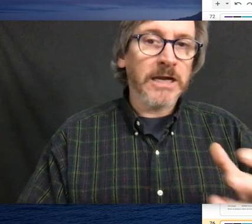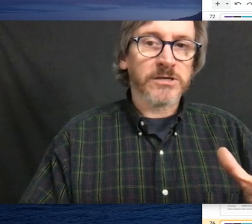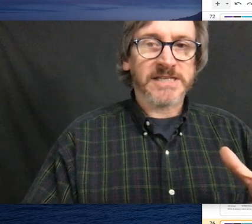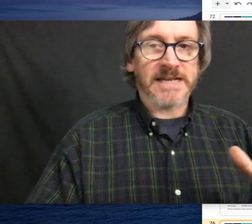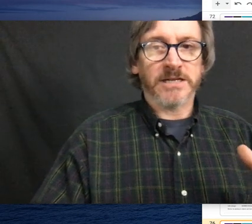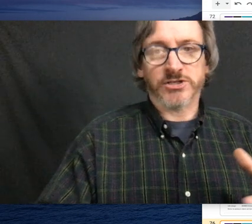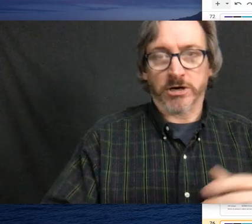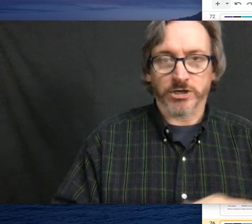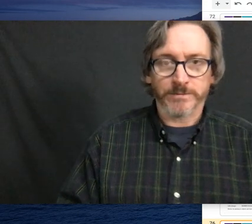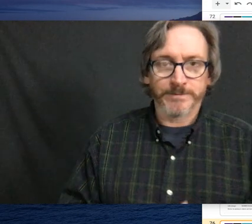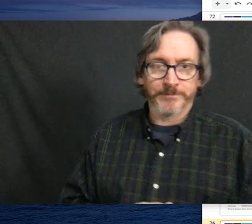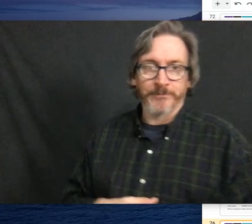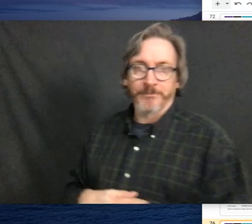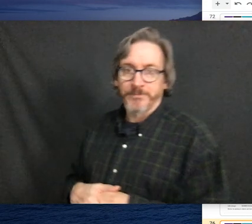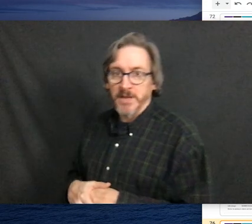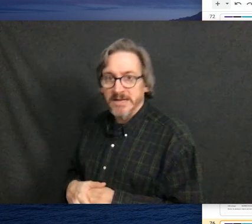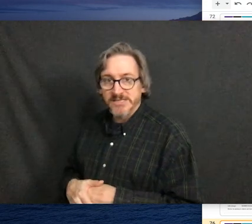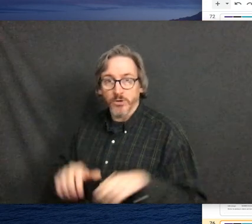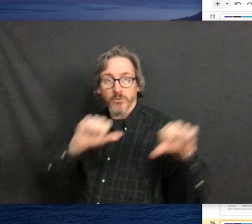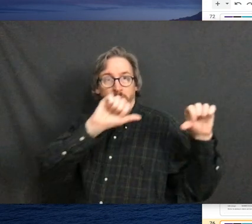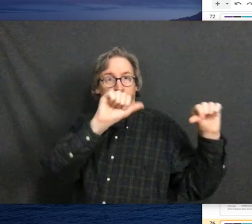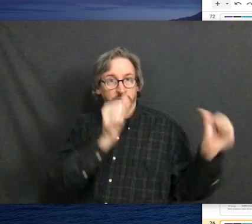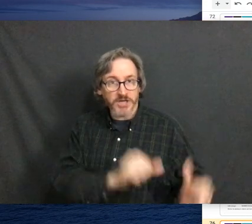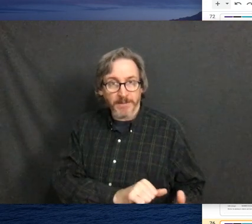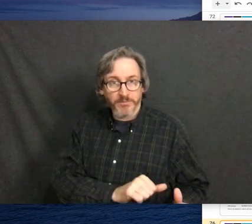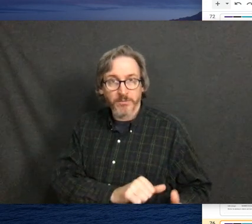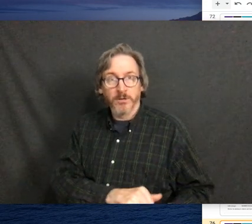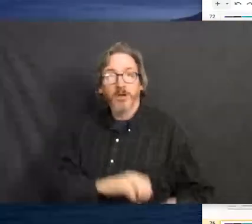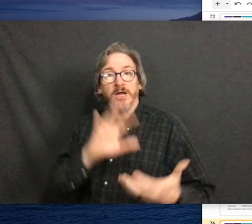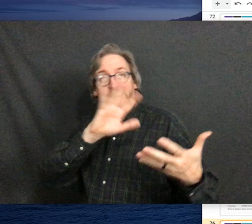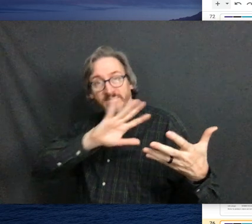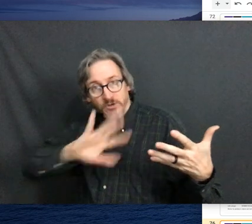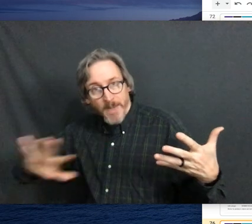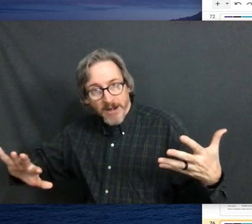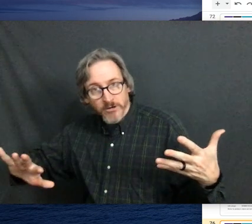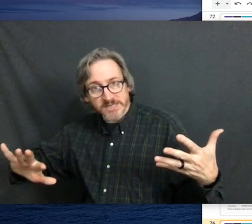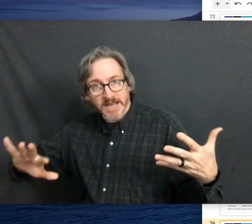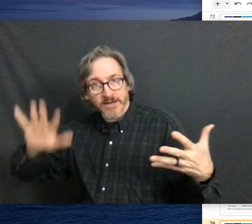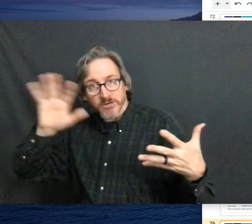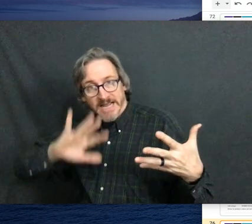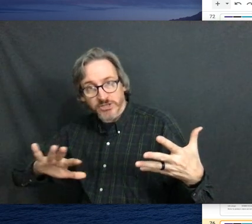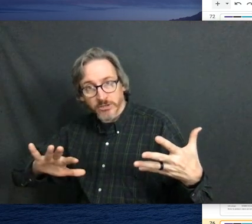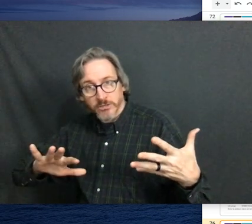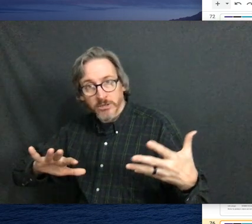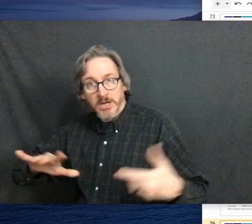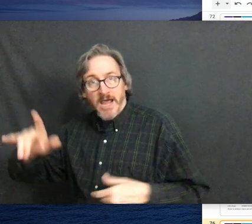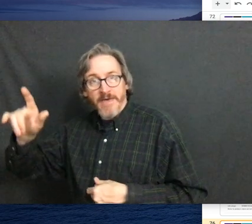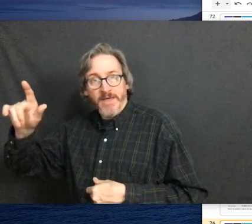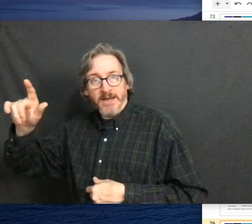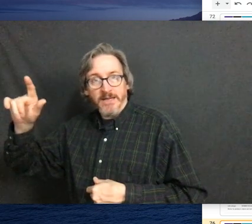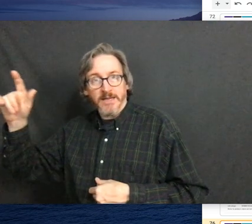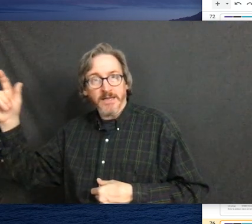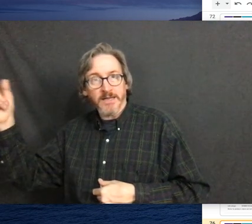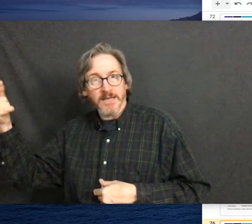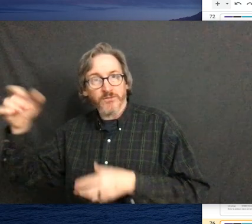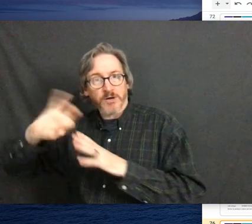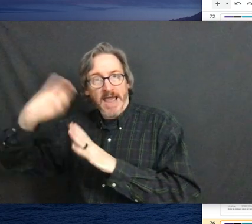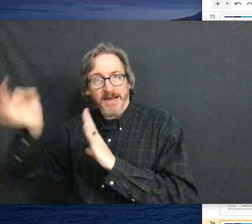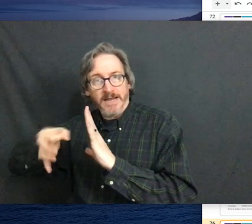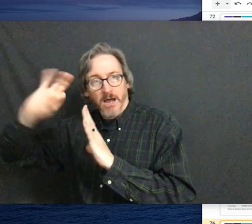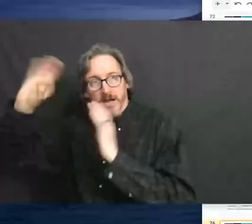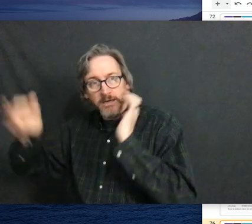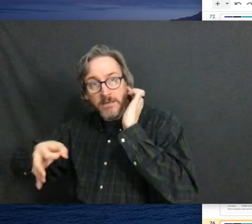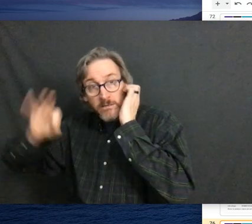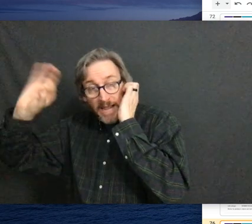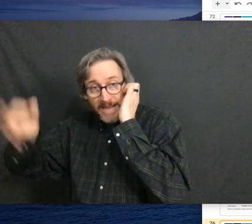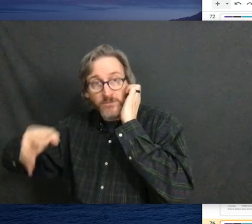And then here's the sentence structure. So the shape, if they're a pattern design or a texture, and then either